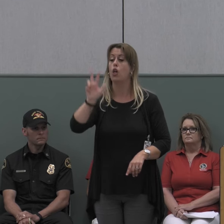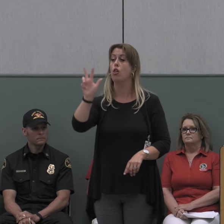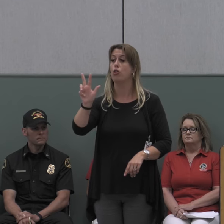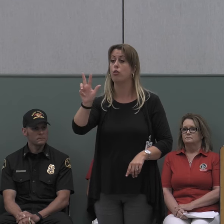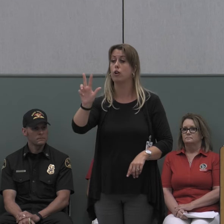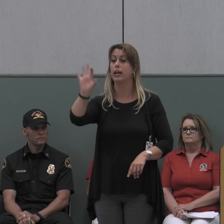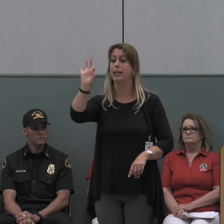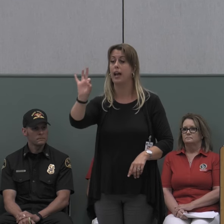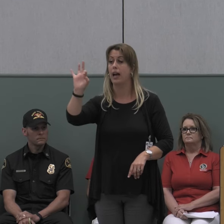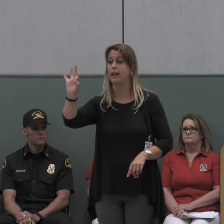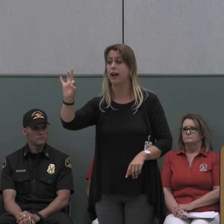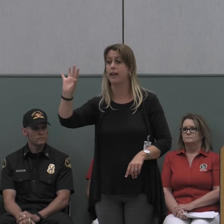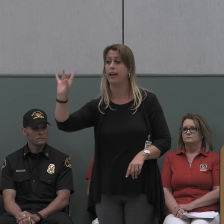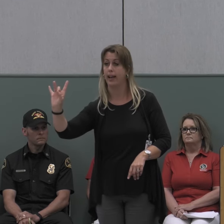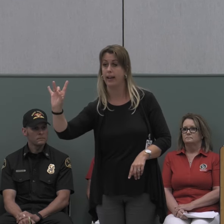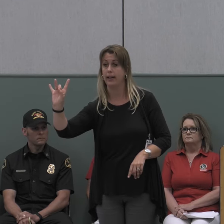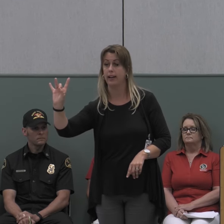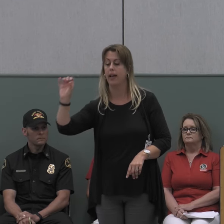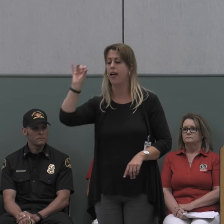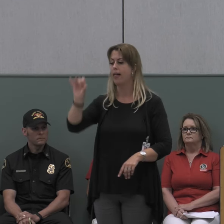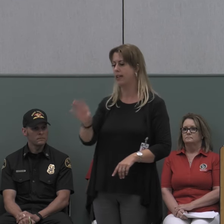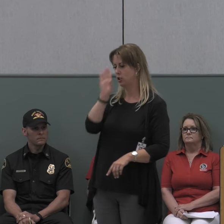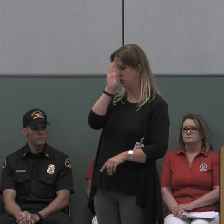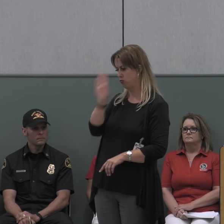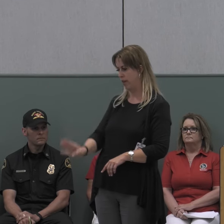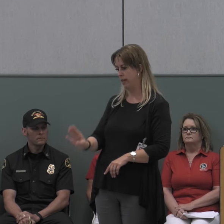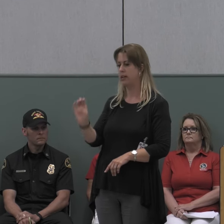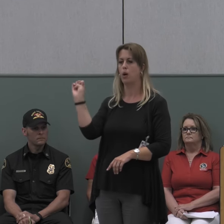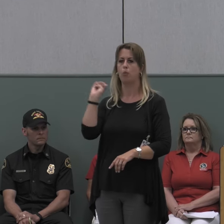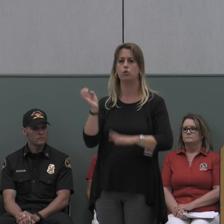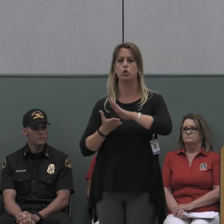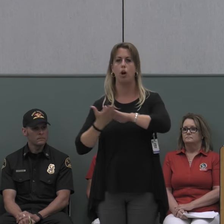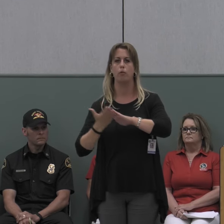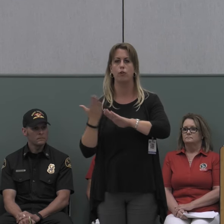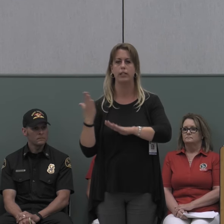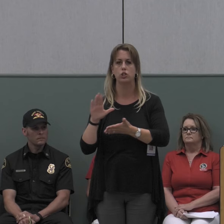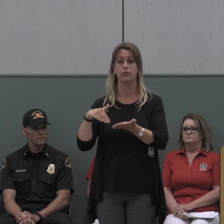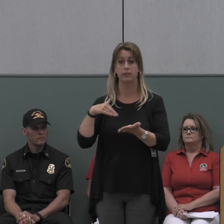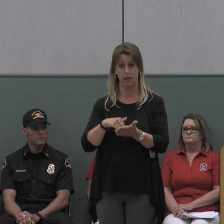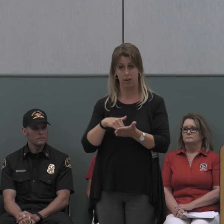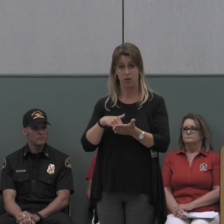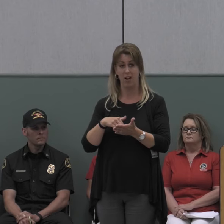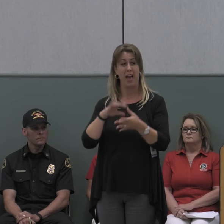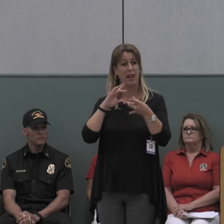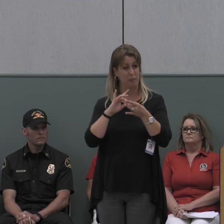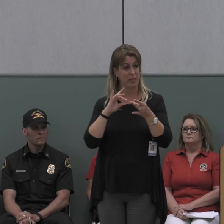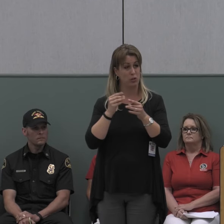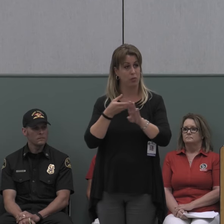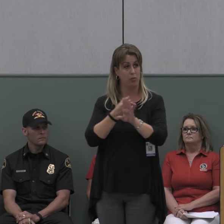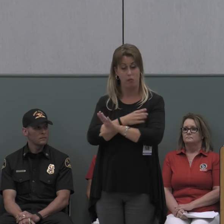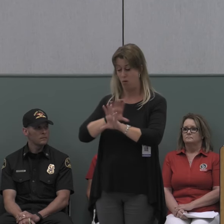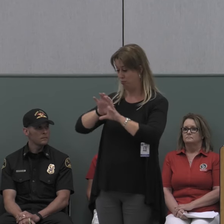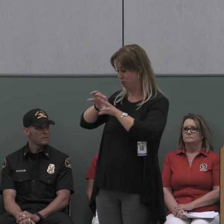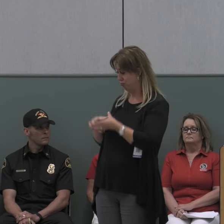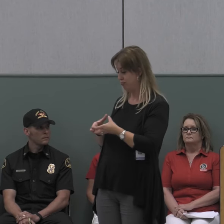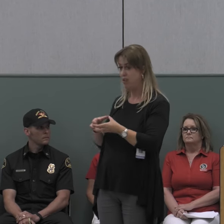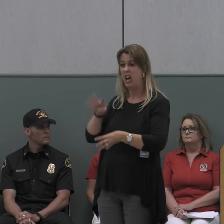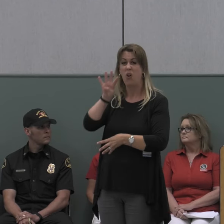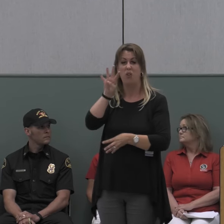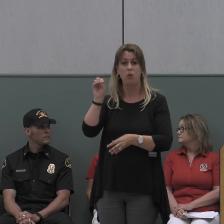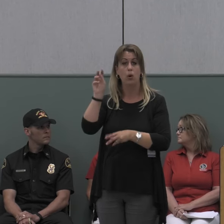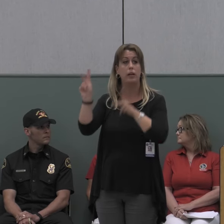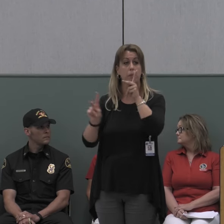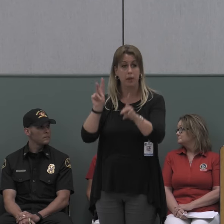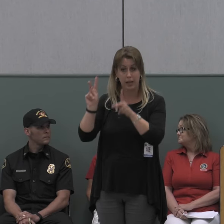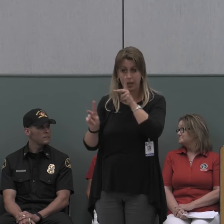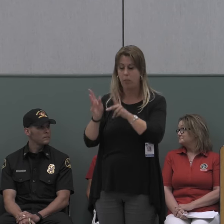909-356-3998. That's the number directly into our Emergency Operations Center. As I mentioned, there are a team of people there, probably about 40 people at any one time,